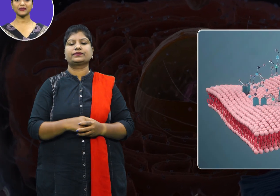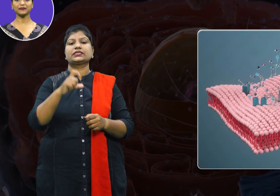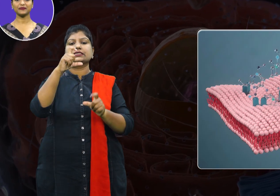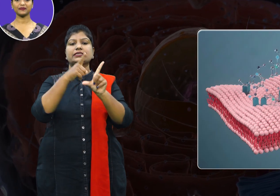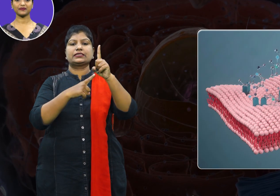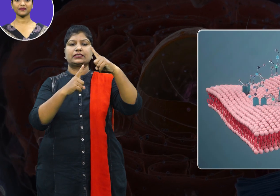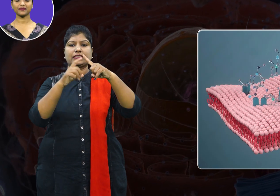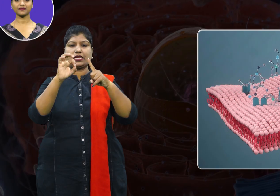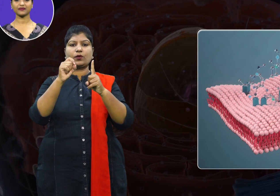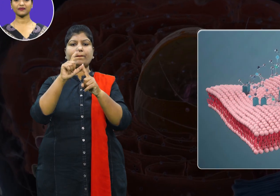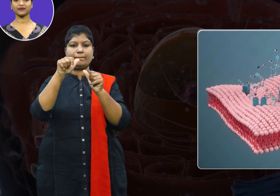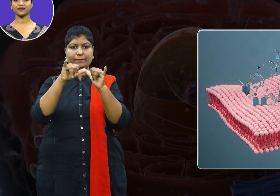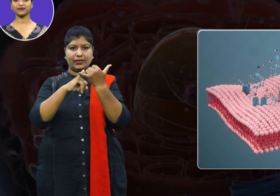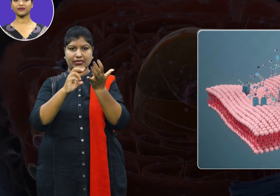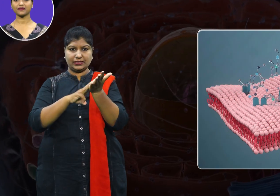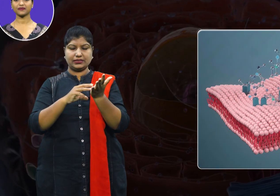cytoplasm,